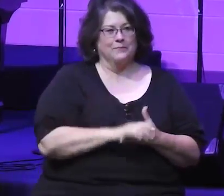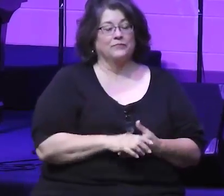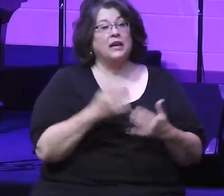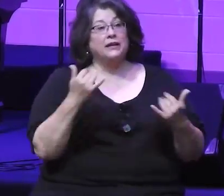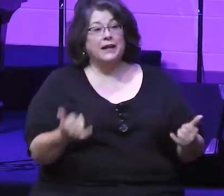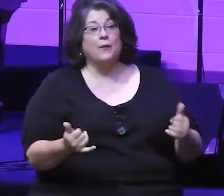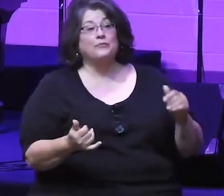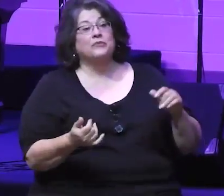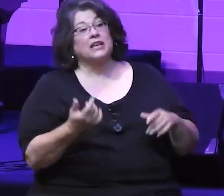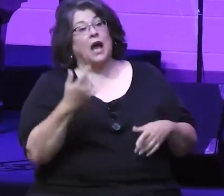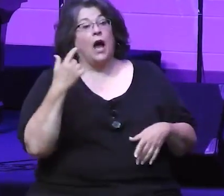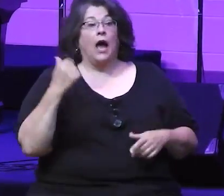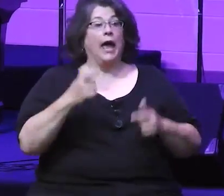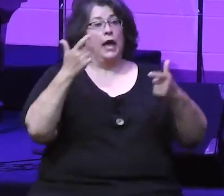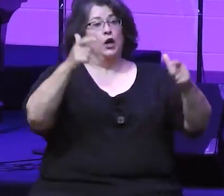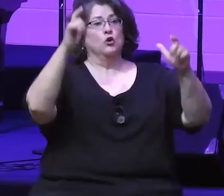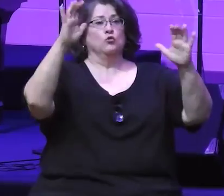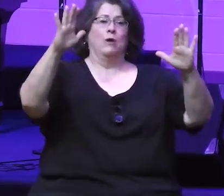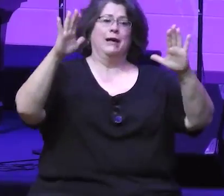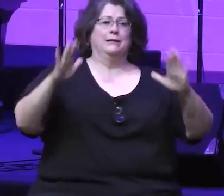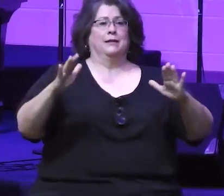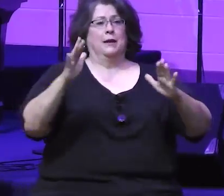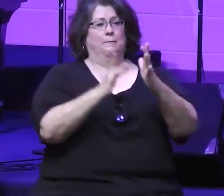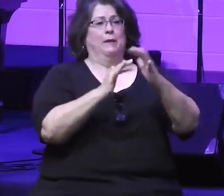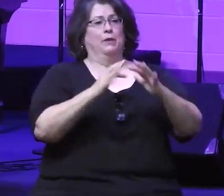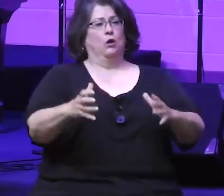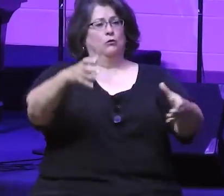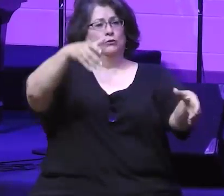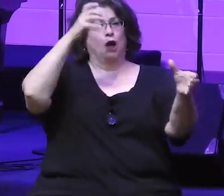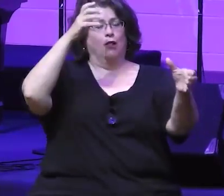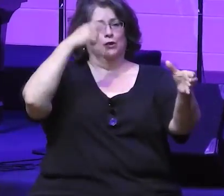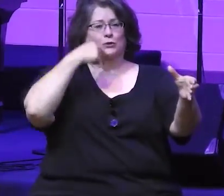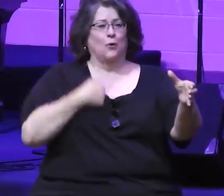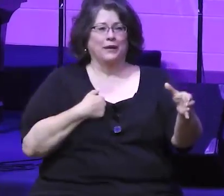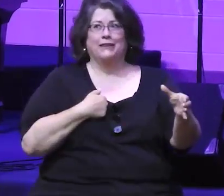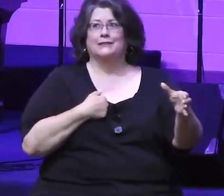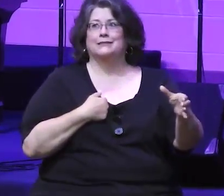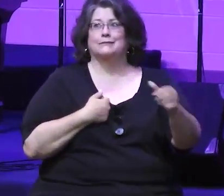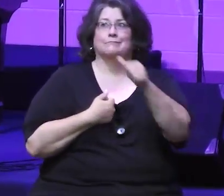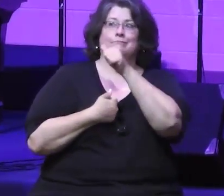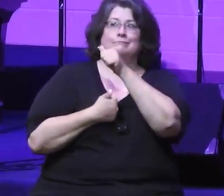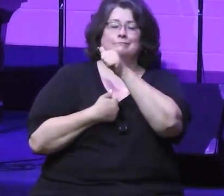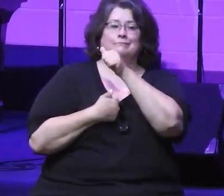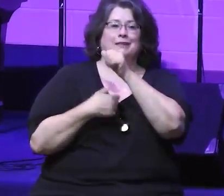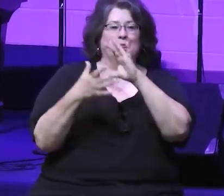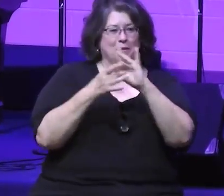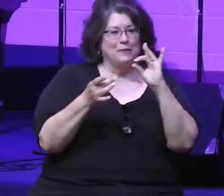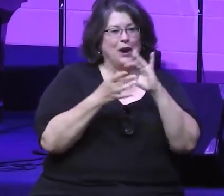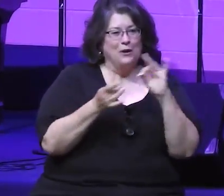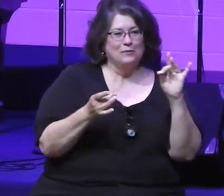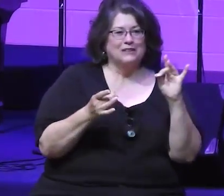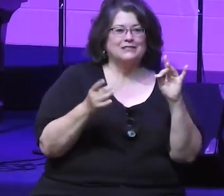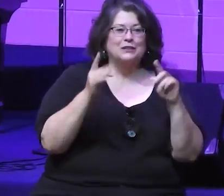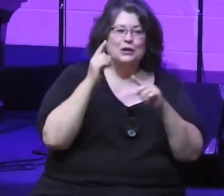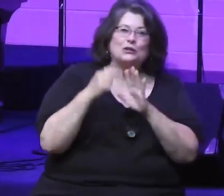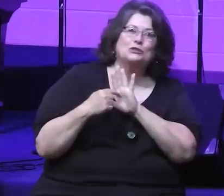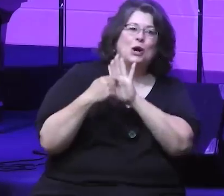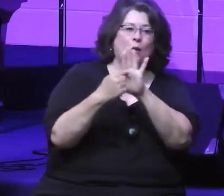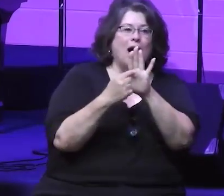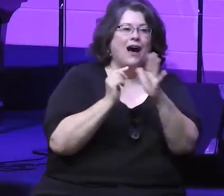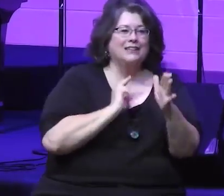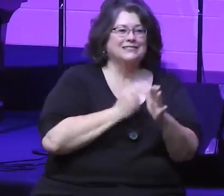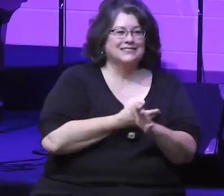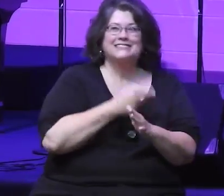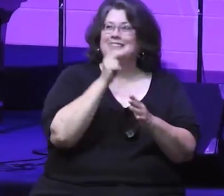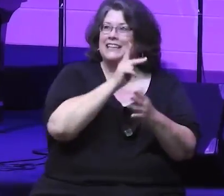me this. He said, the parables cast a vision of the kingdom and challenge us to stop resisting and start living